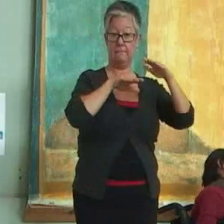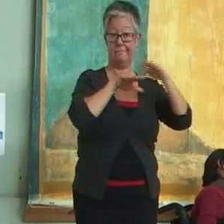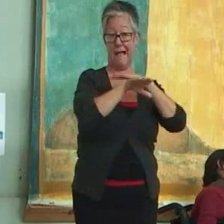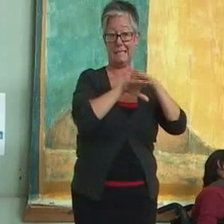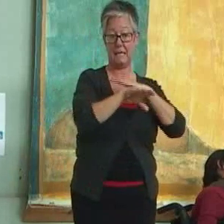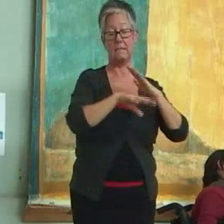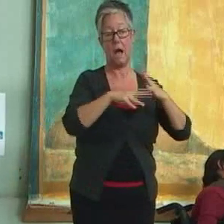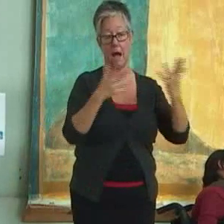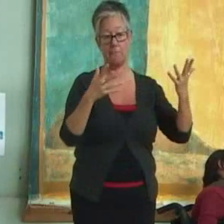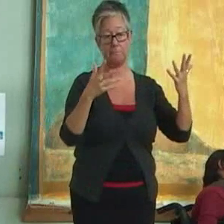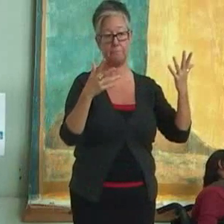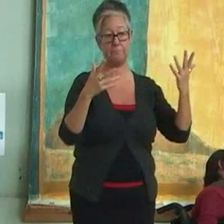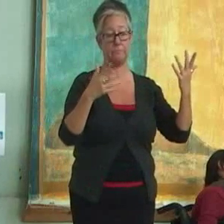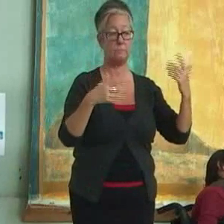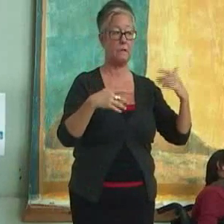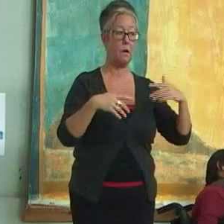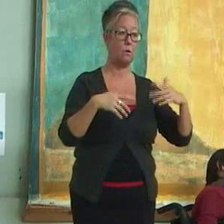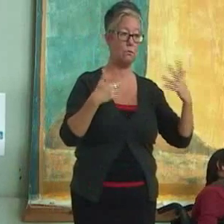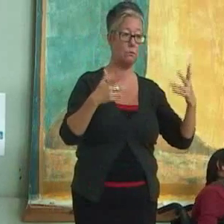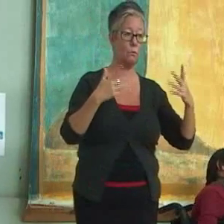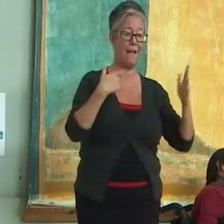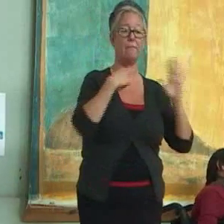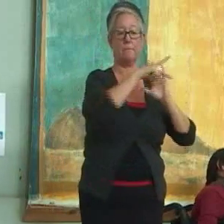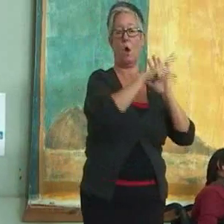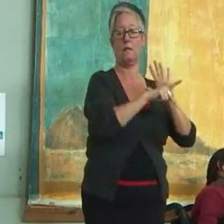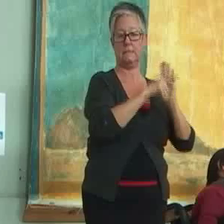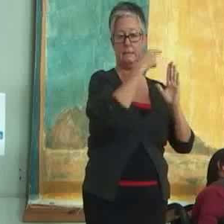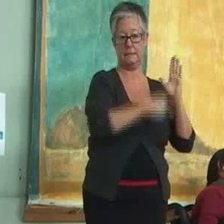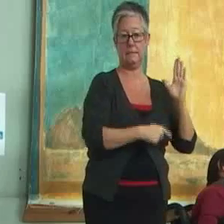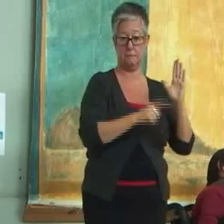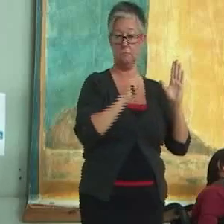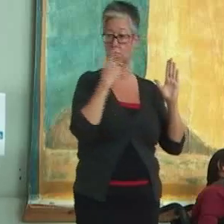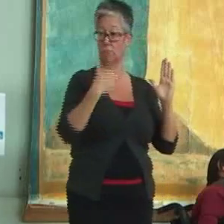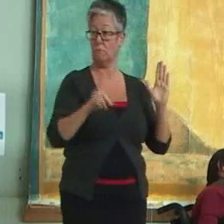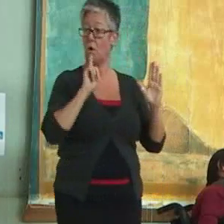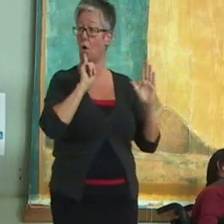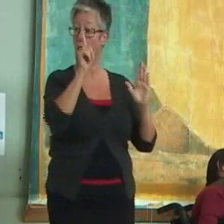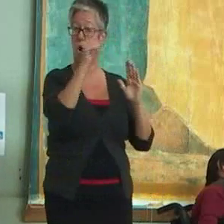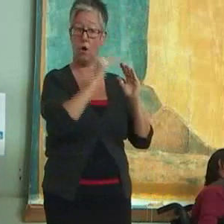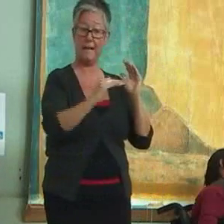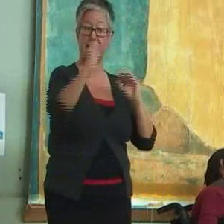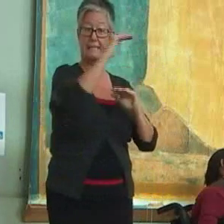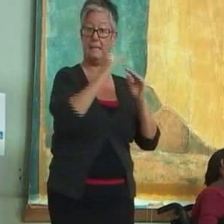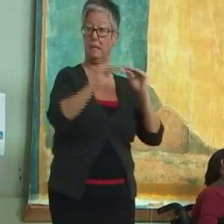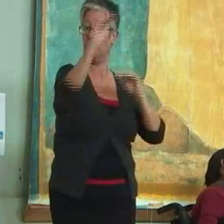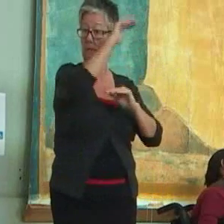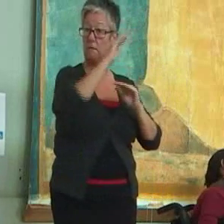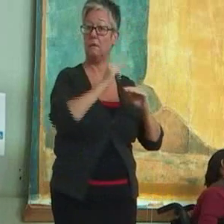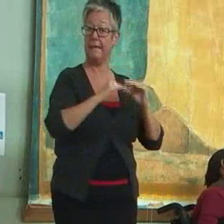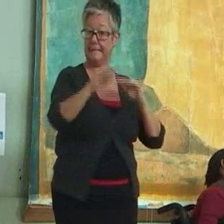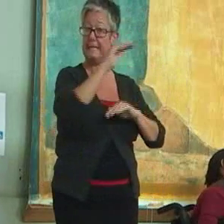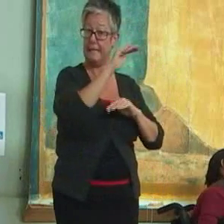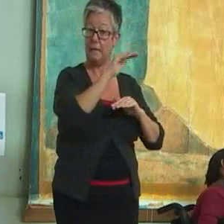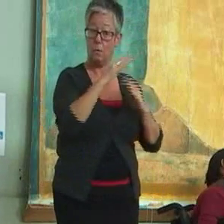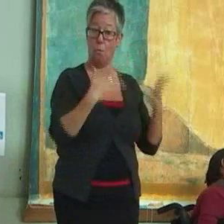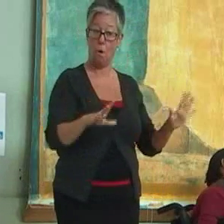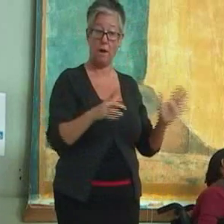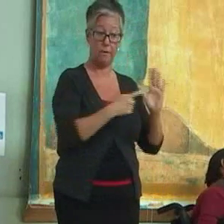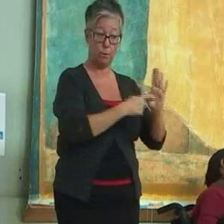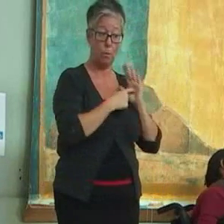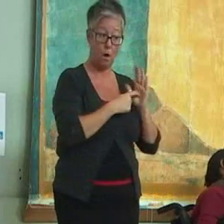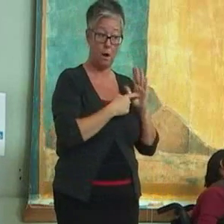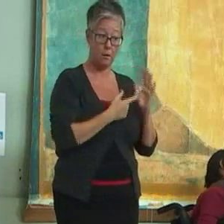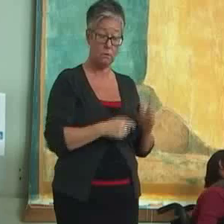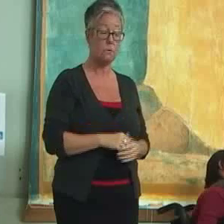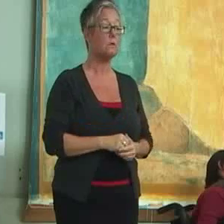we have policies which exceed the minimum requirements. In terms of my own record, you should know that working